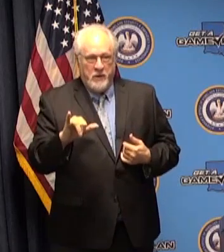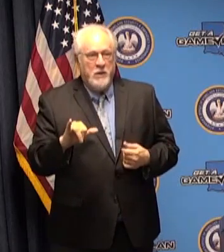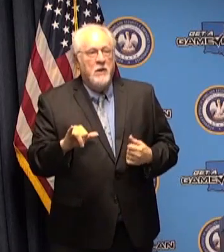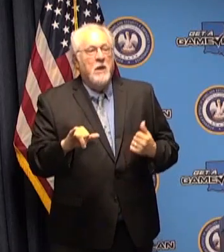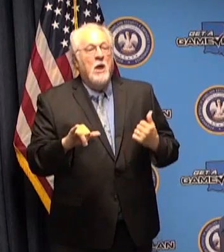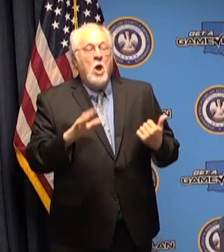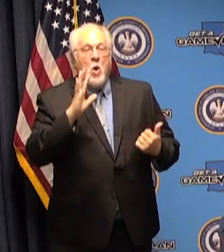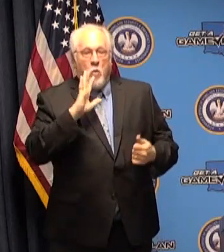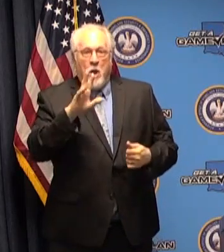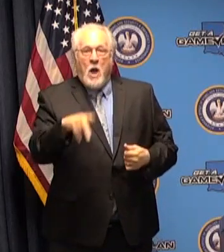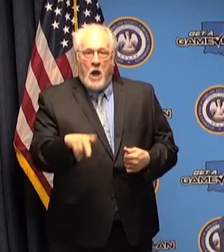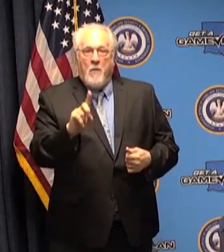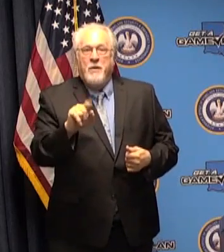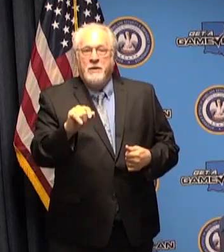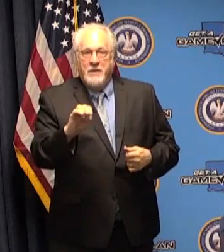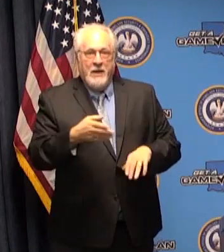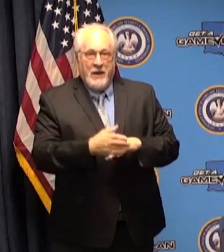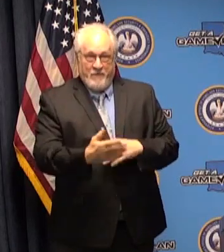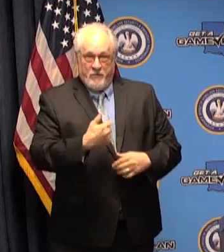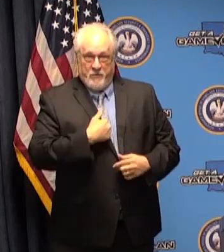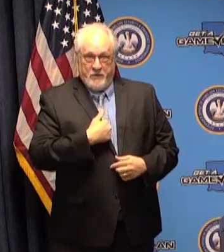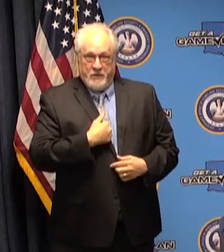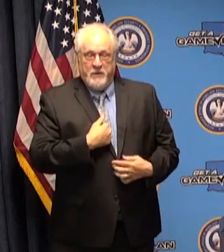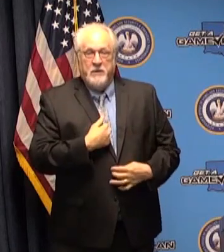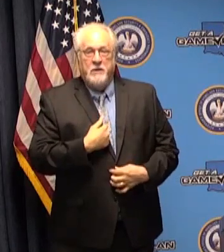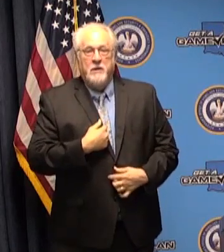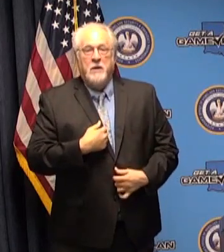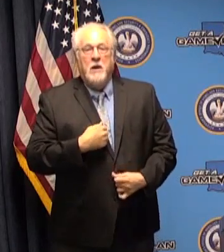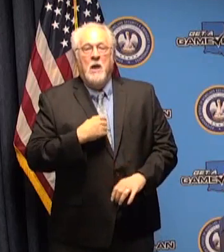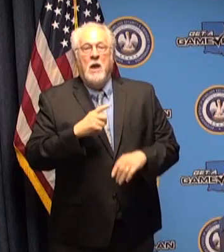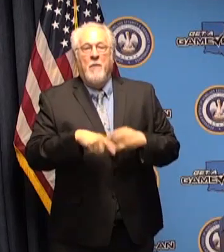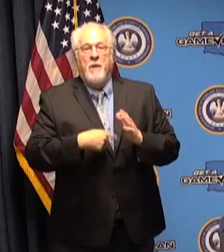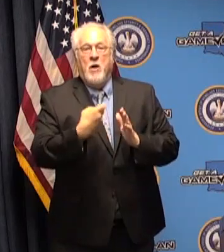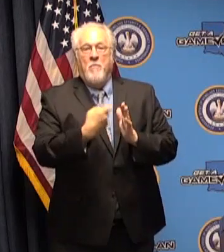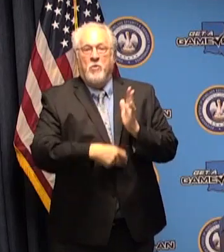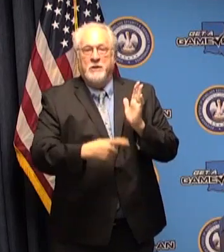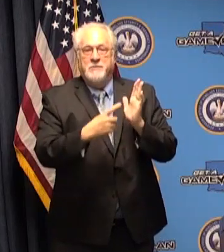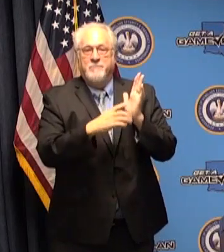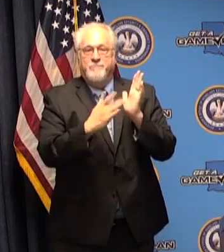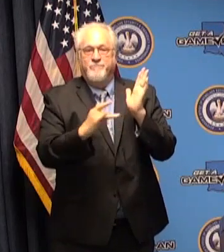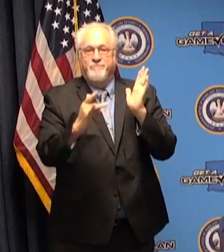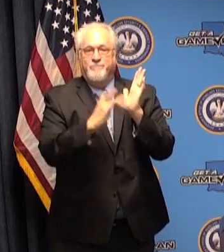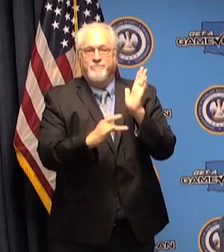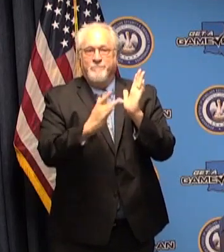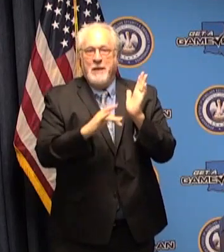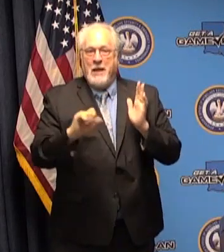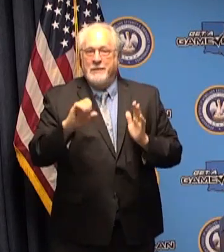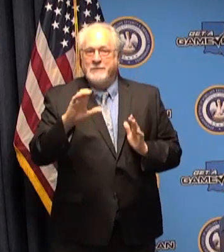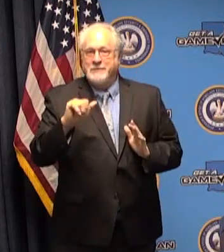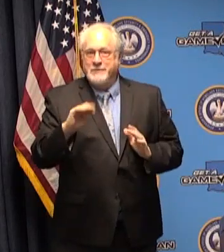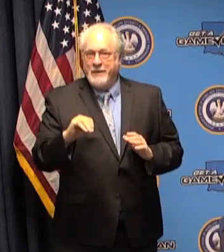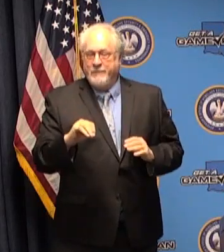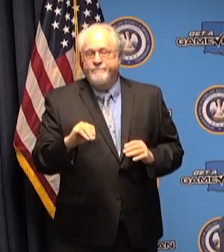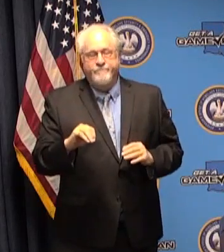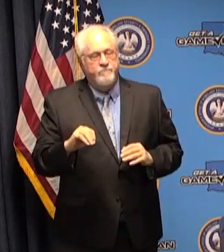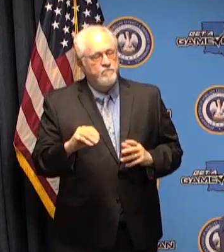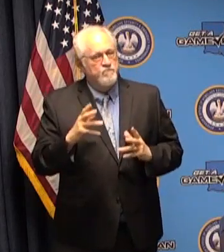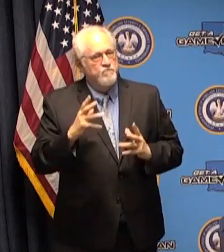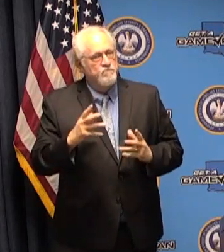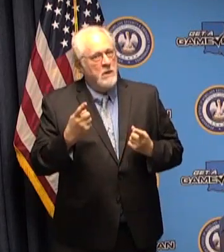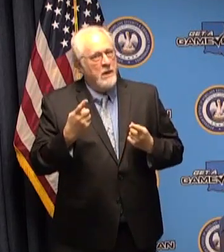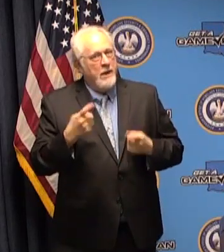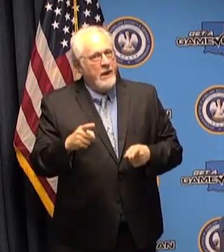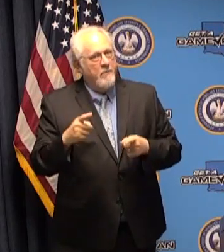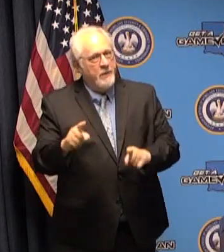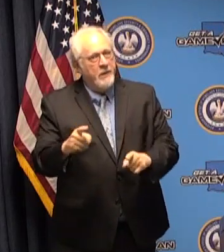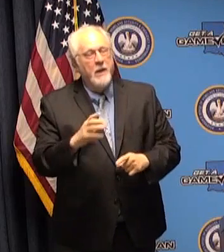going to update us after I finish speaking on price gouging and scams that unfortunately are happening at this time,